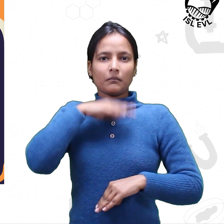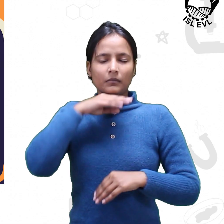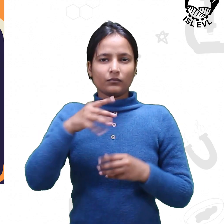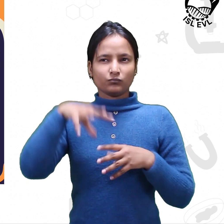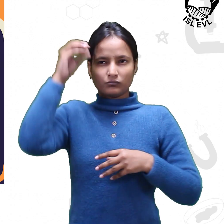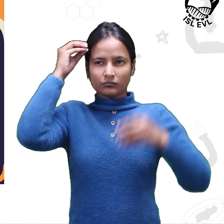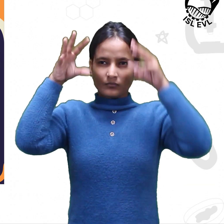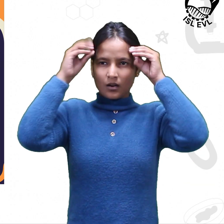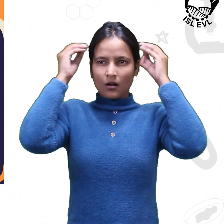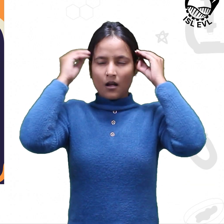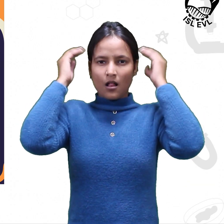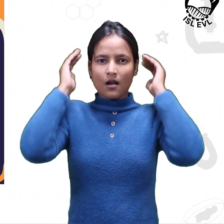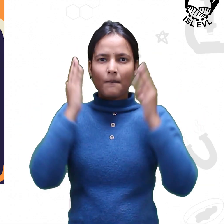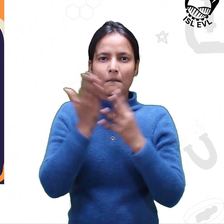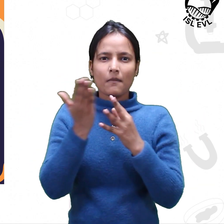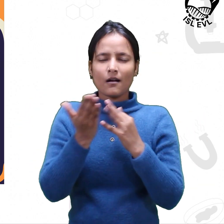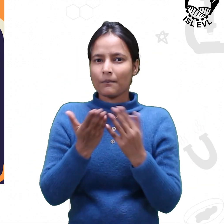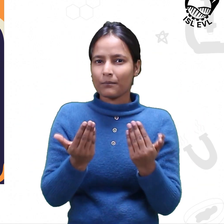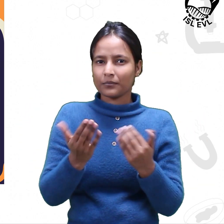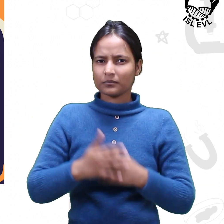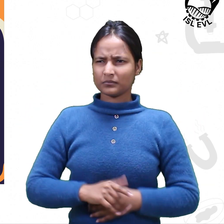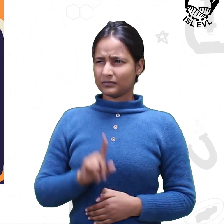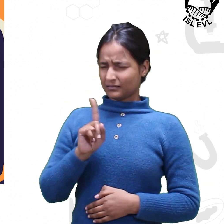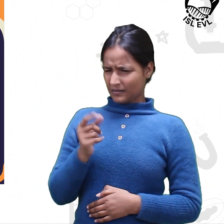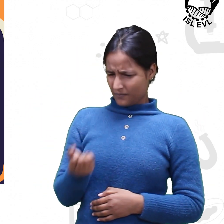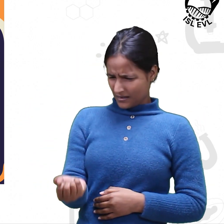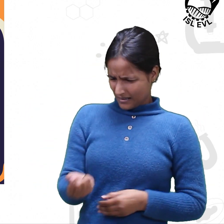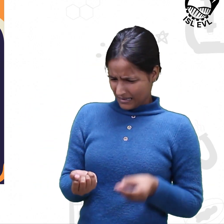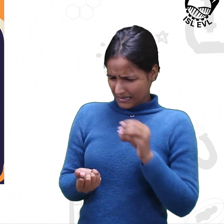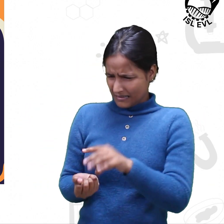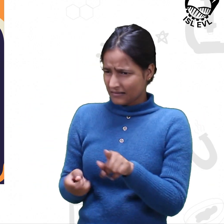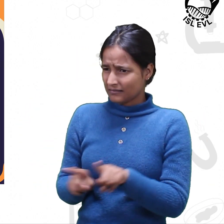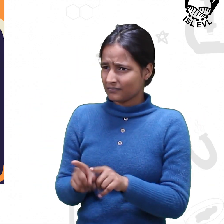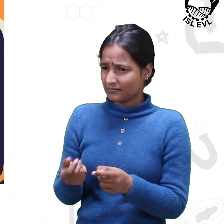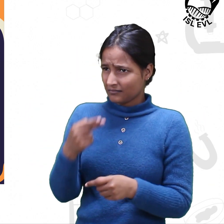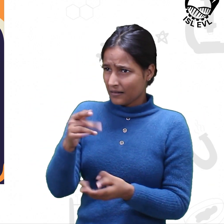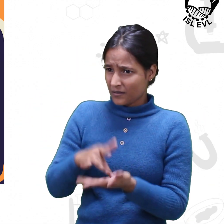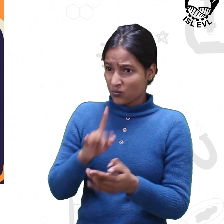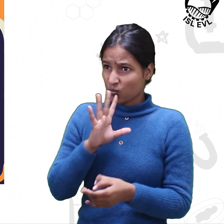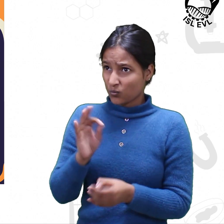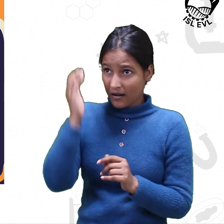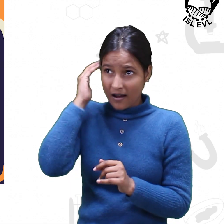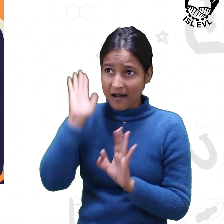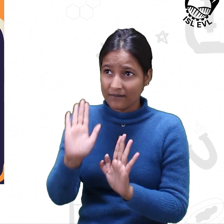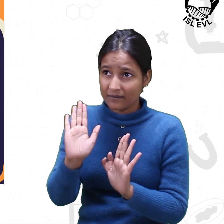into a long-term memory. But is there a name for this physical space or drawer for the storage of